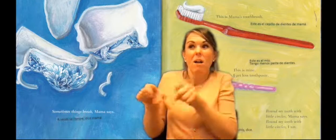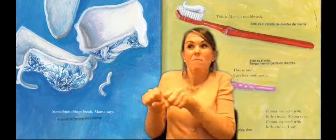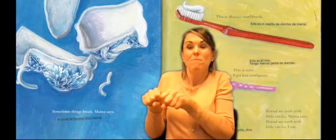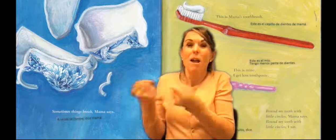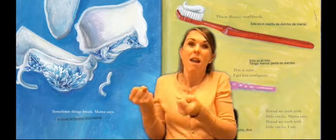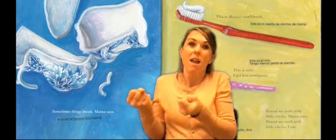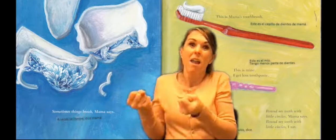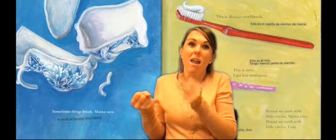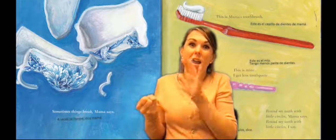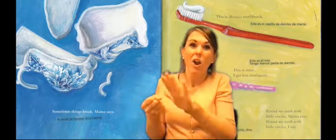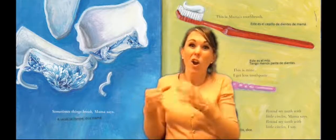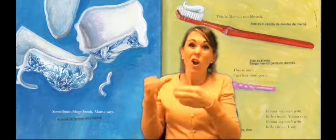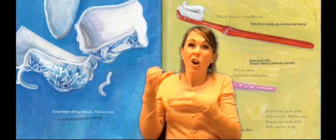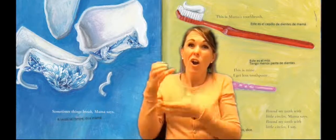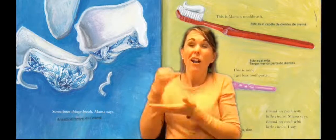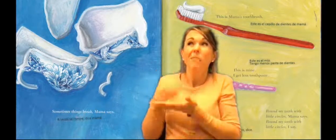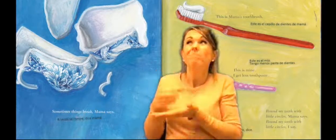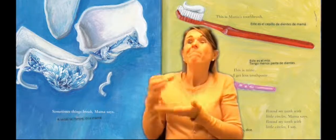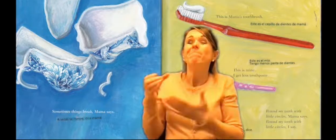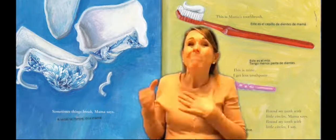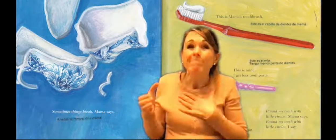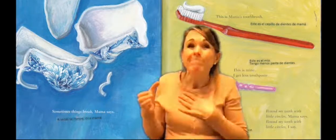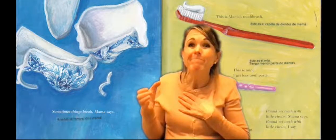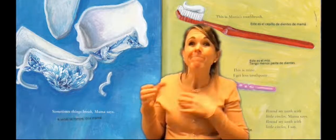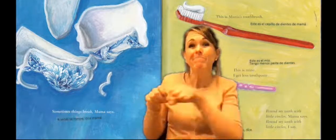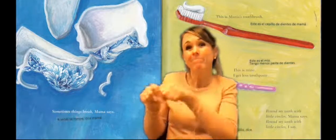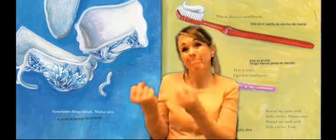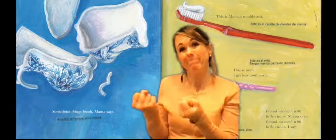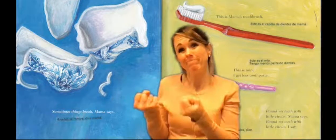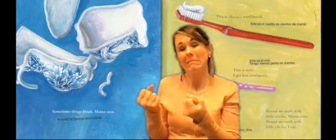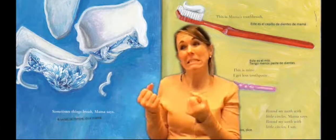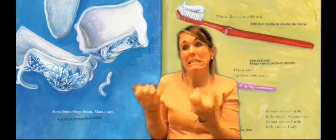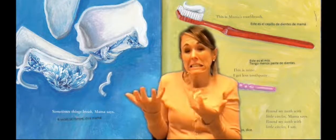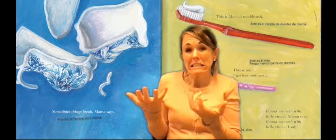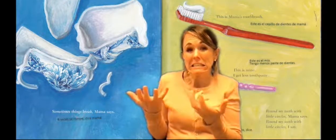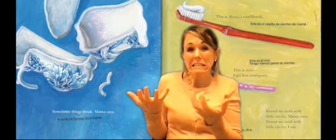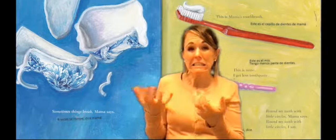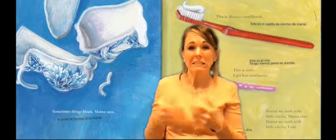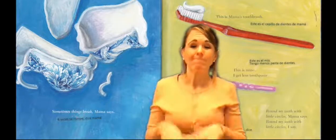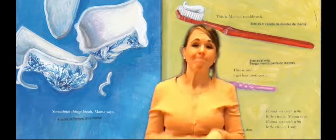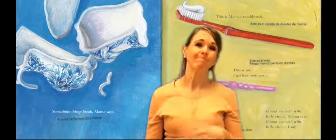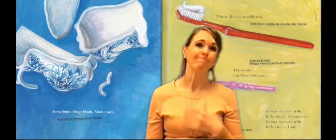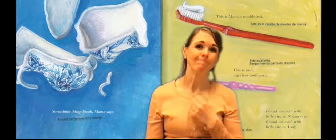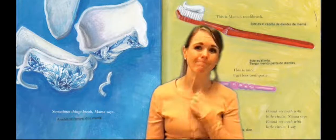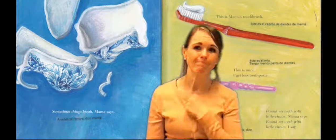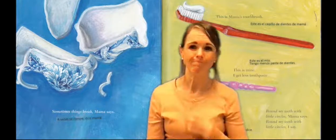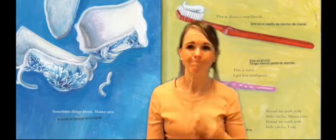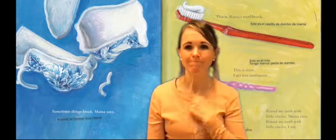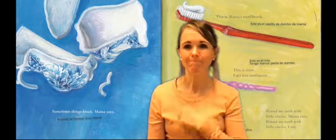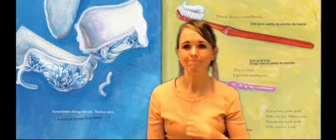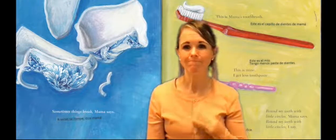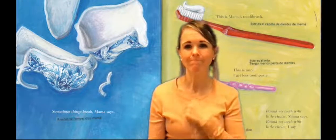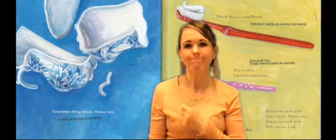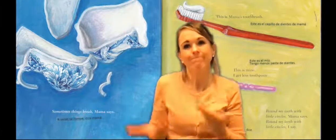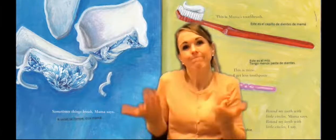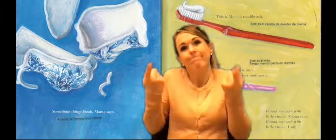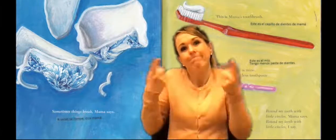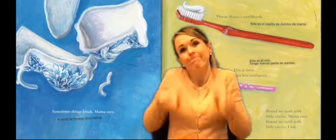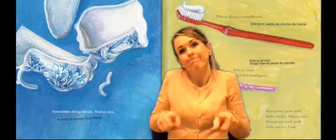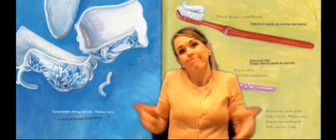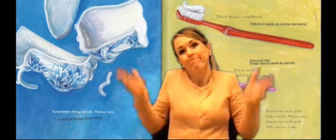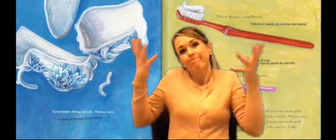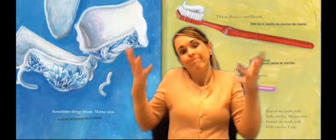What happened? Mama's cup broke. Oh, it's broken.